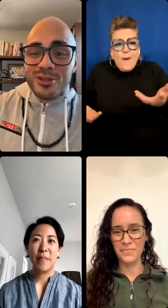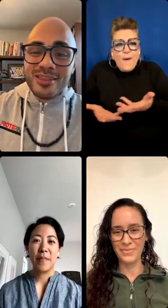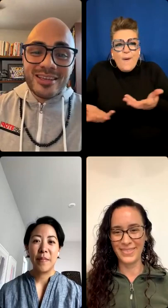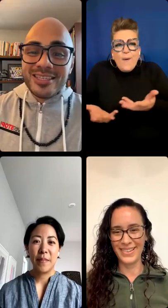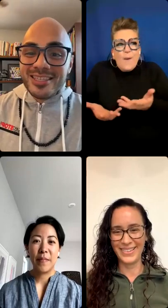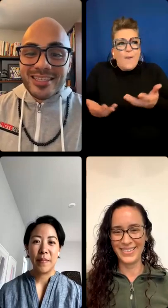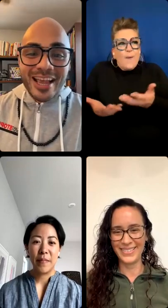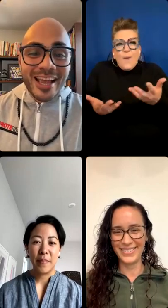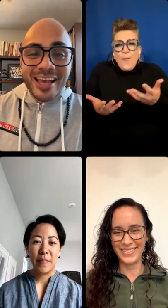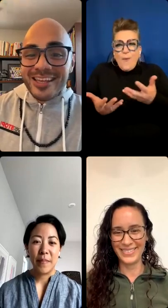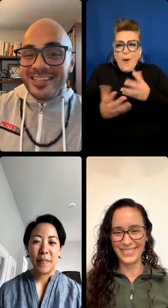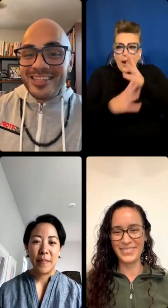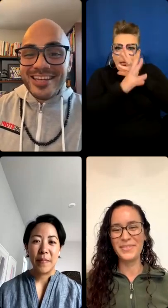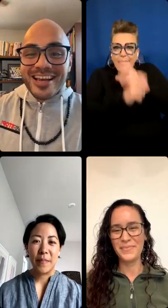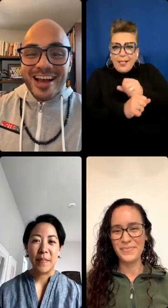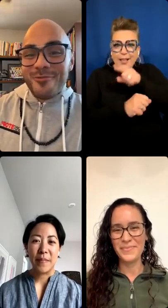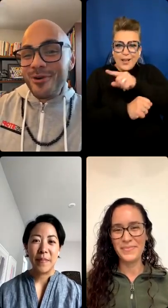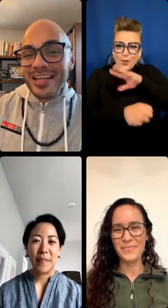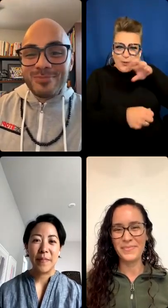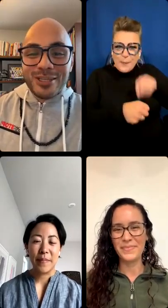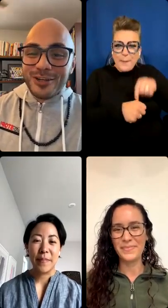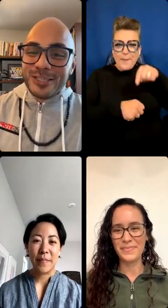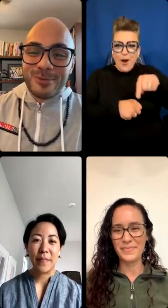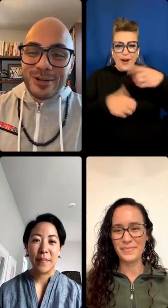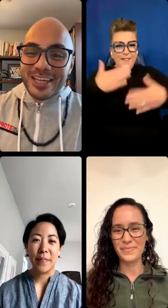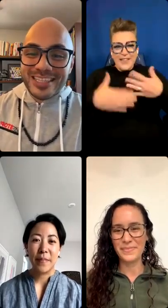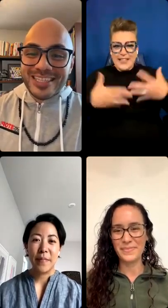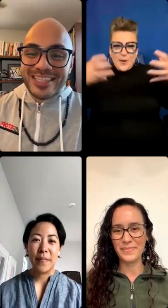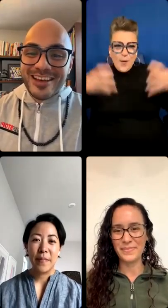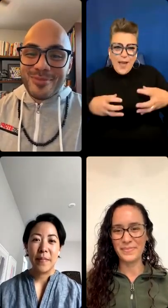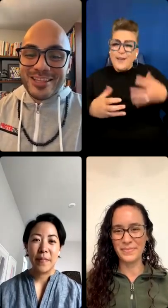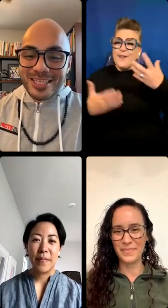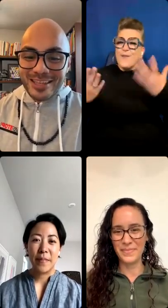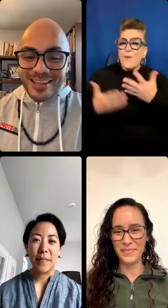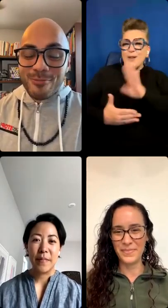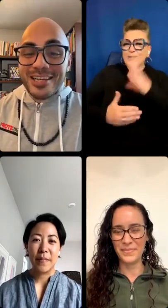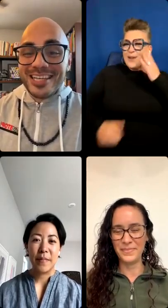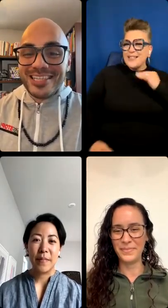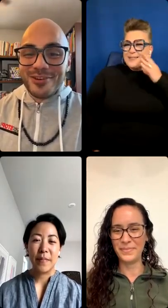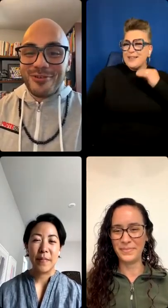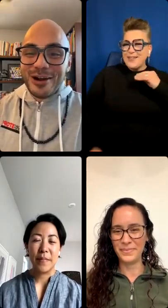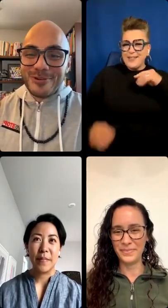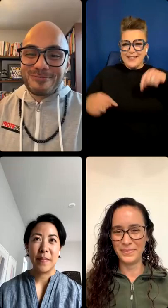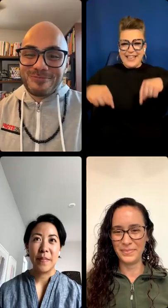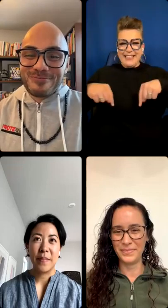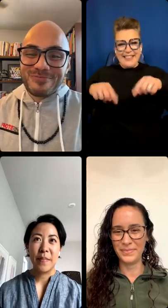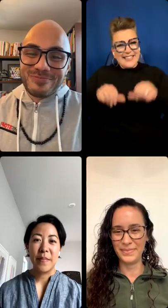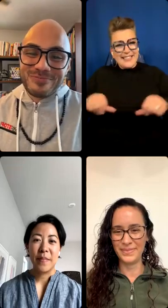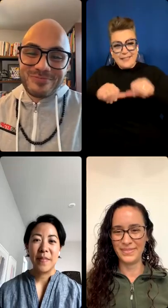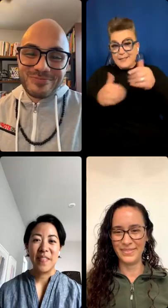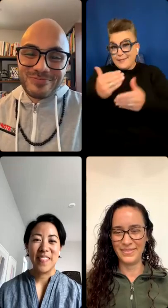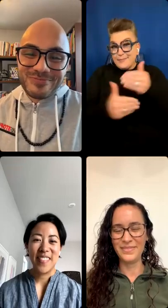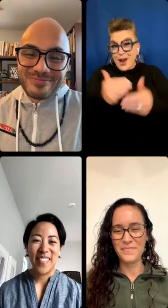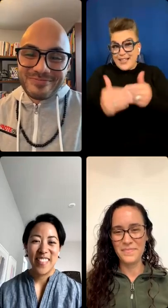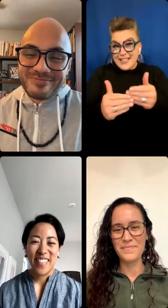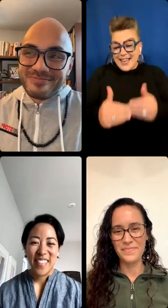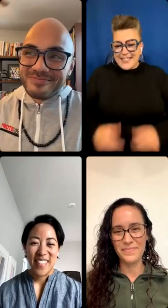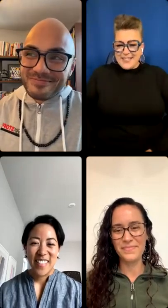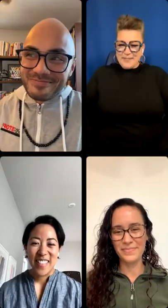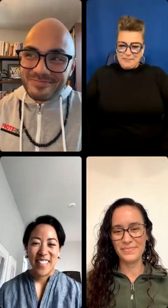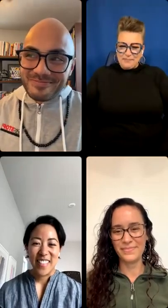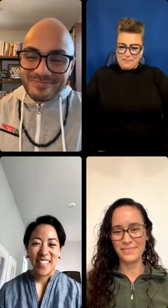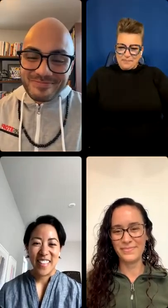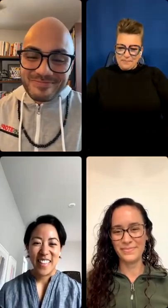you to this, and what has been your experience in this process so far.